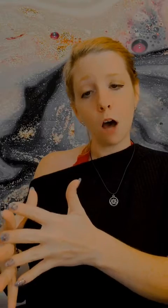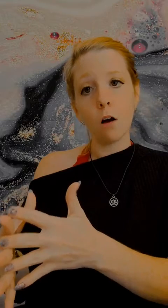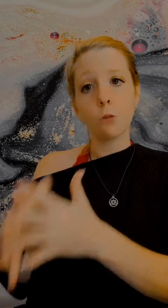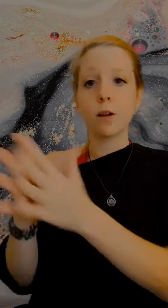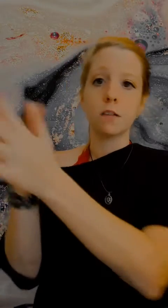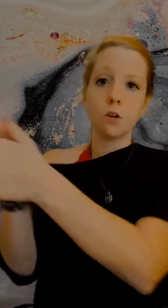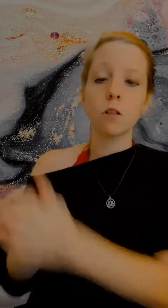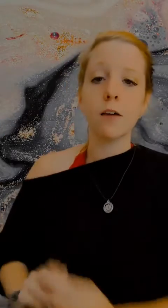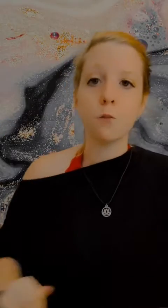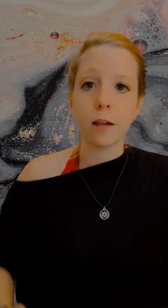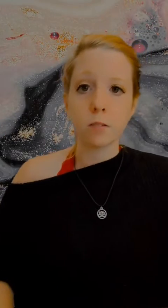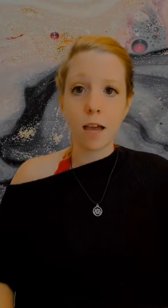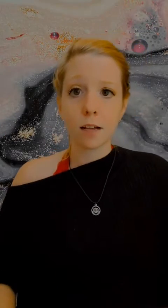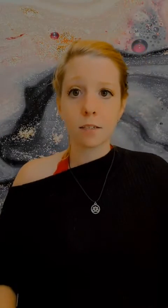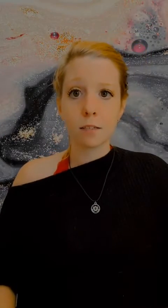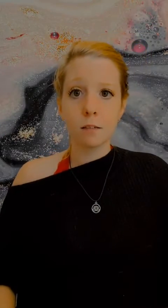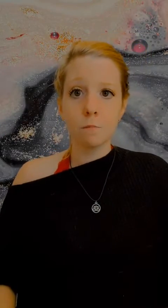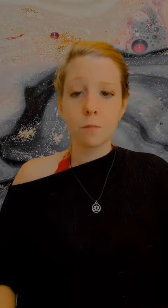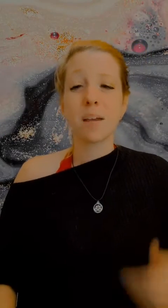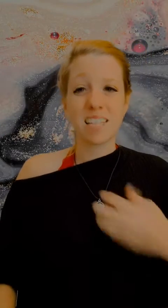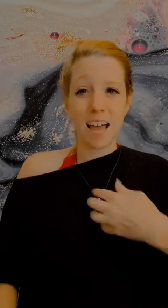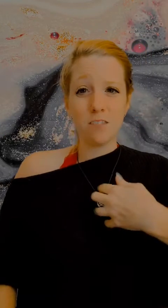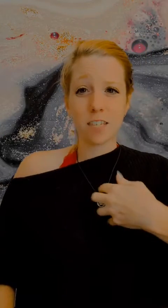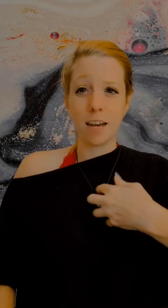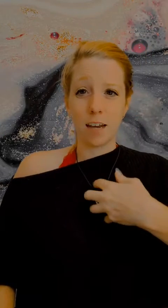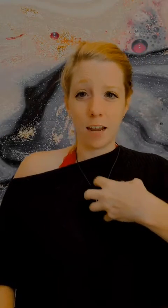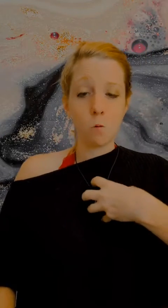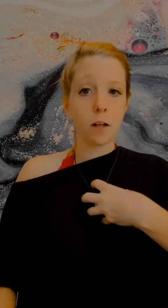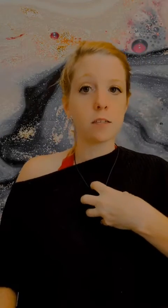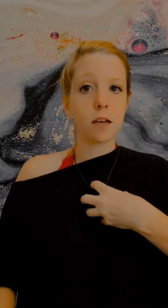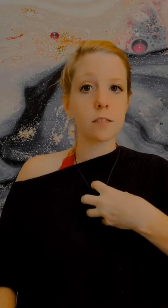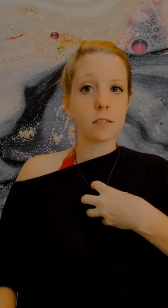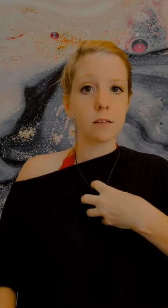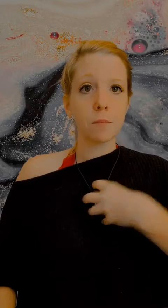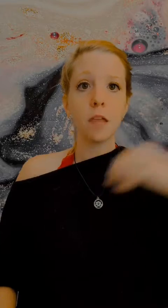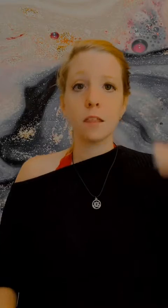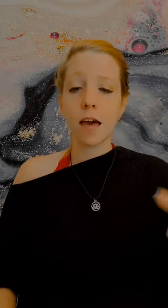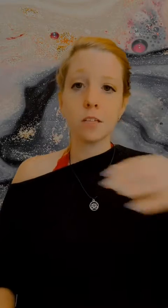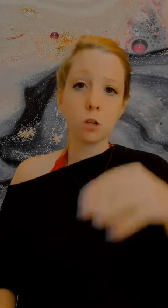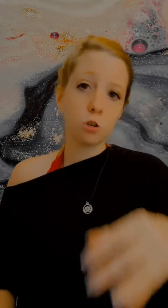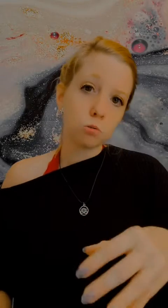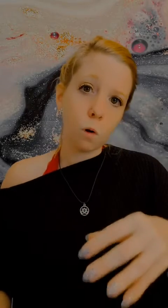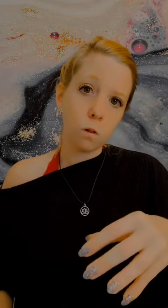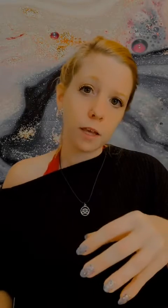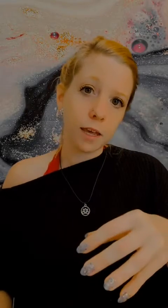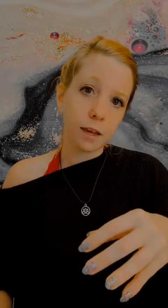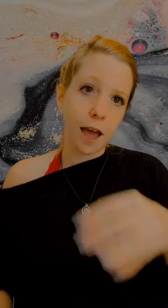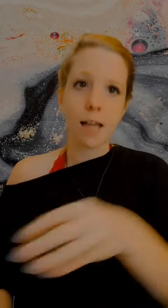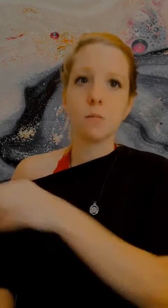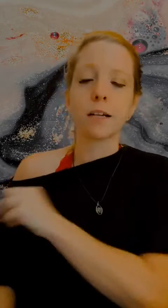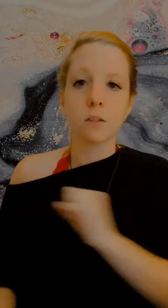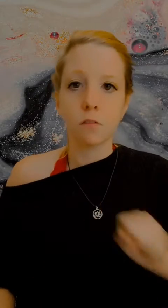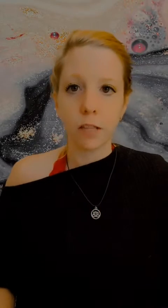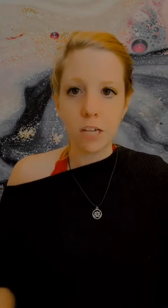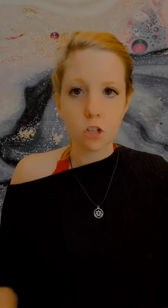go the rest of your life without sex because I've decided I don't want sex, then that is a controlling aspect of a